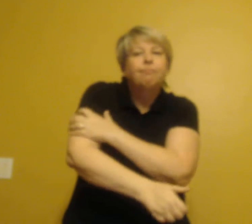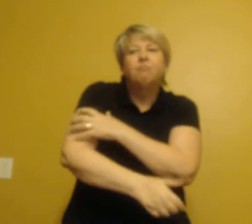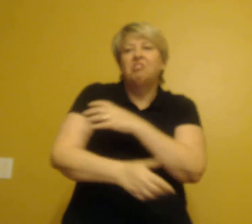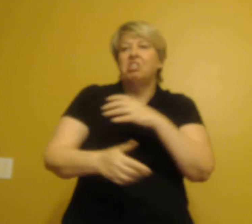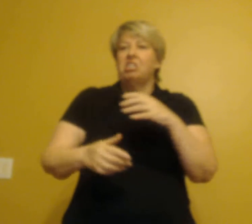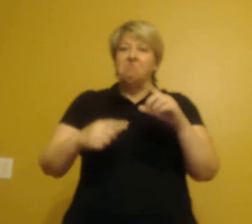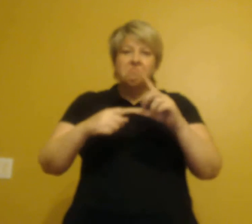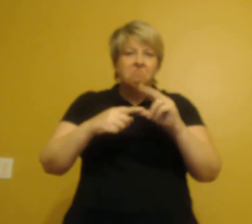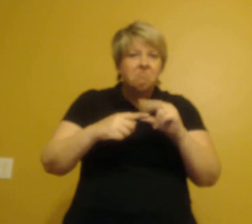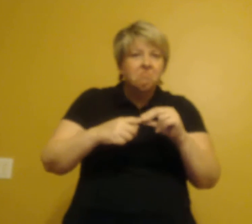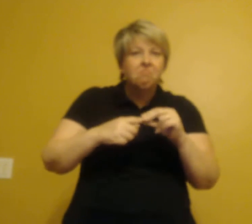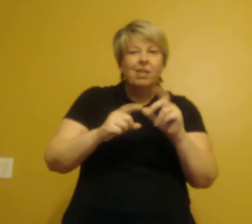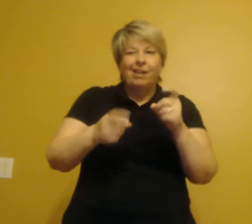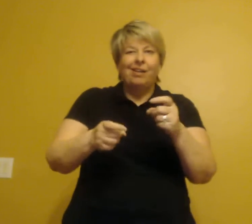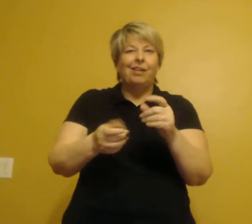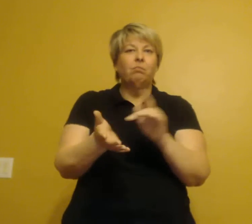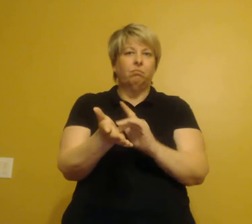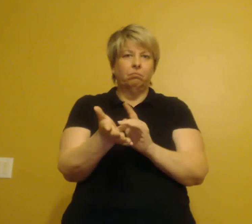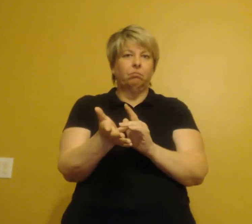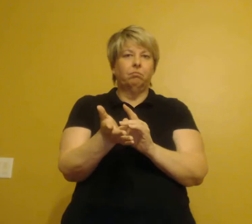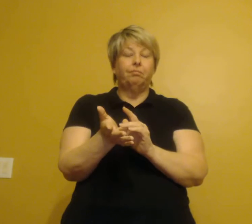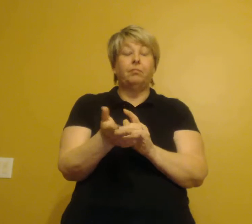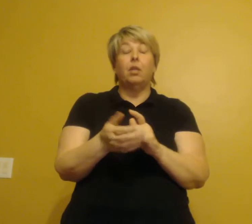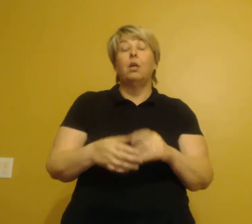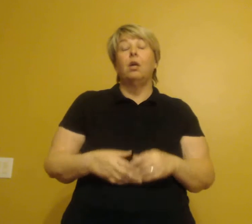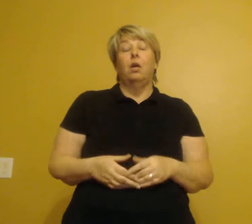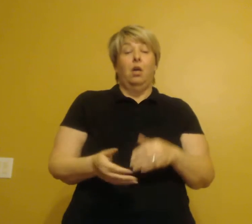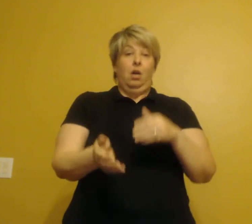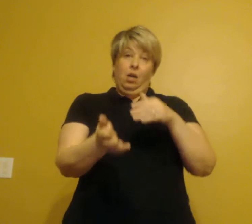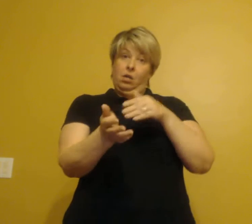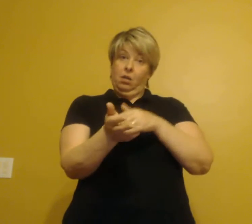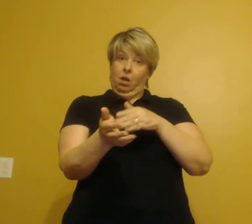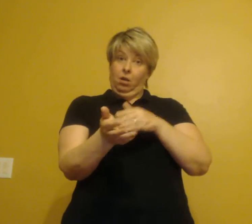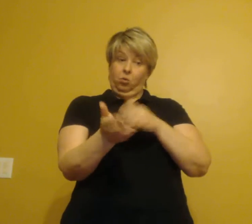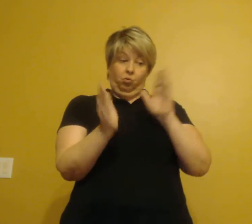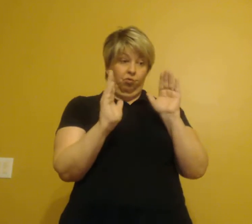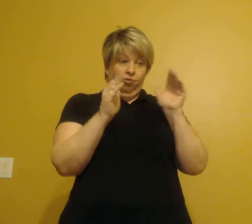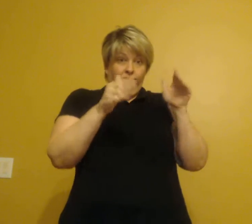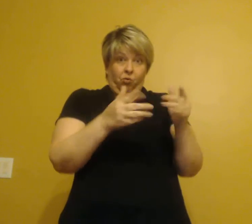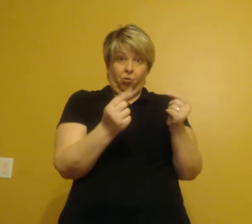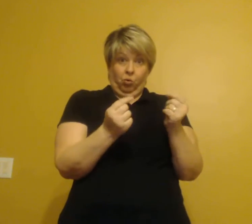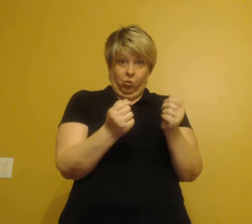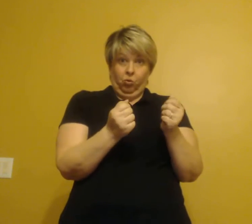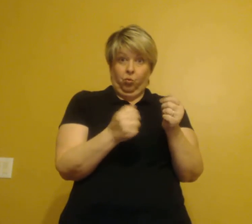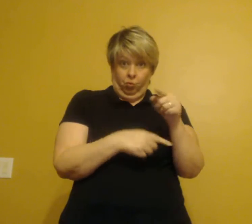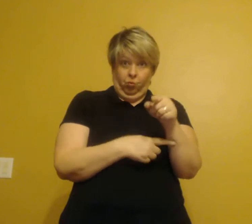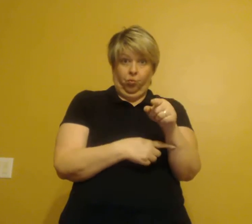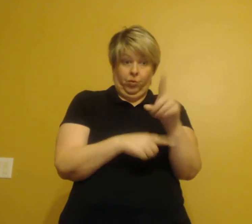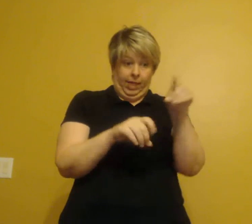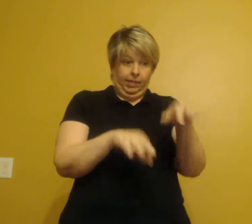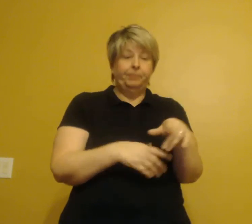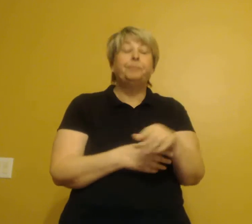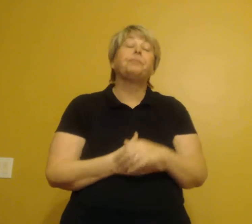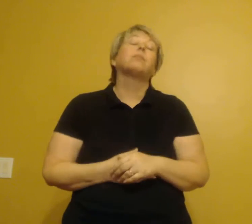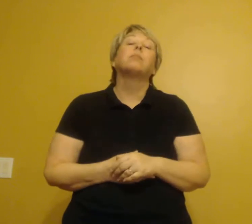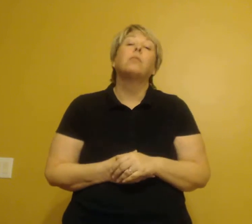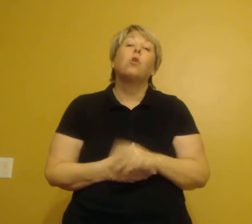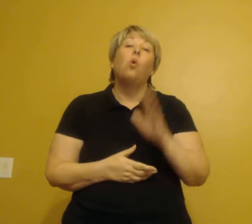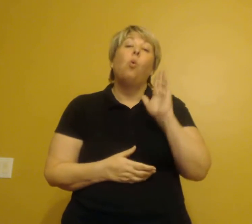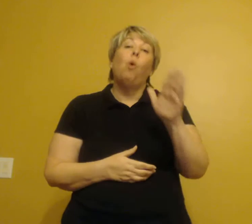you the medications. The doctor is concentrating his efforts on what he is doing with you. He will have you insert a